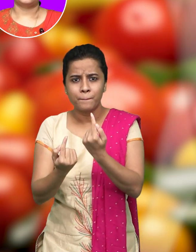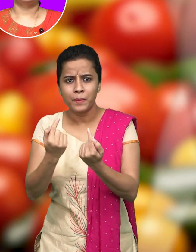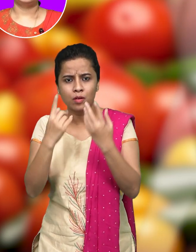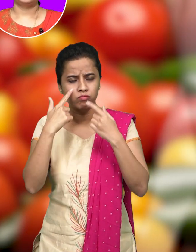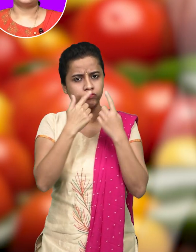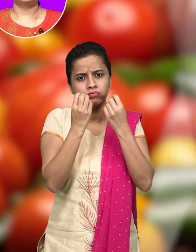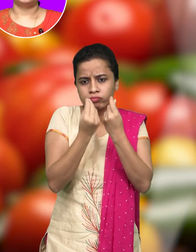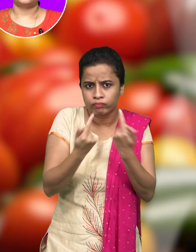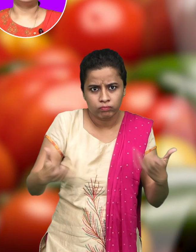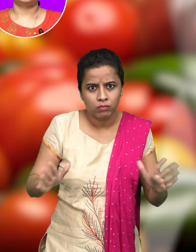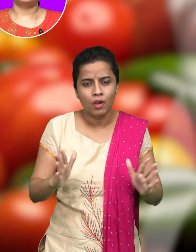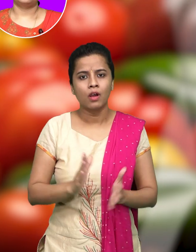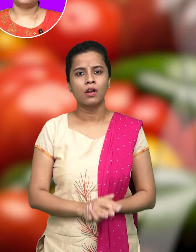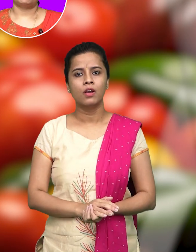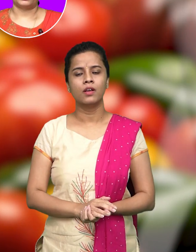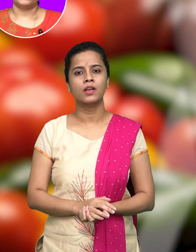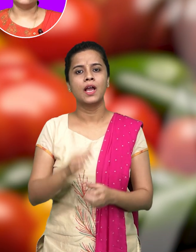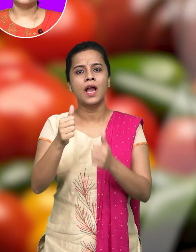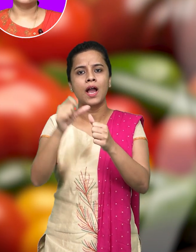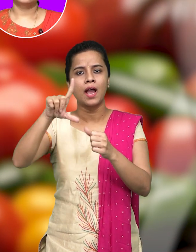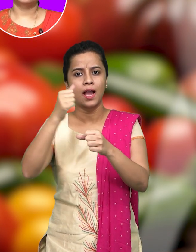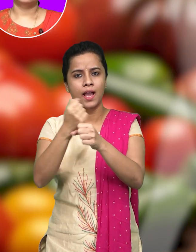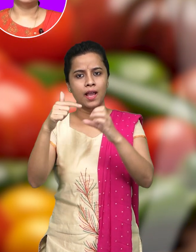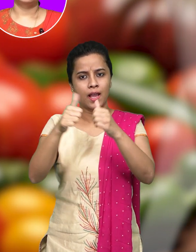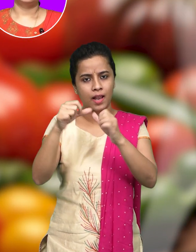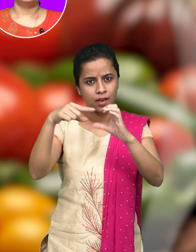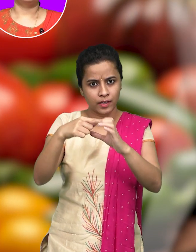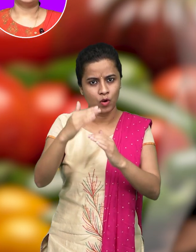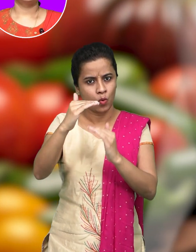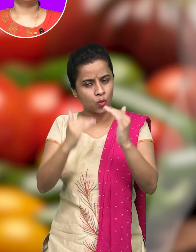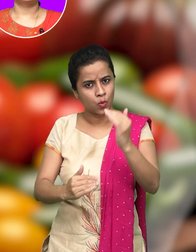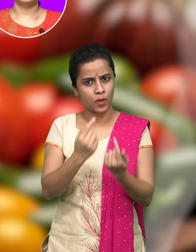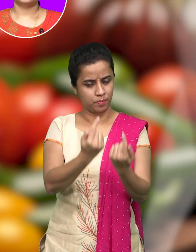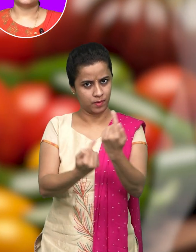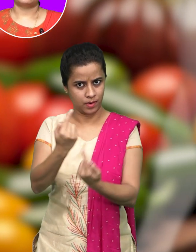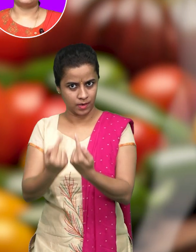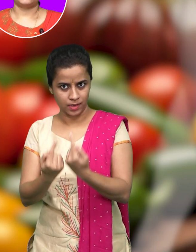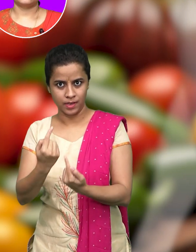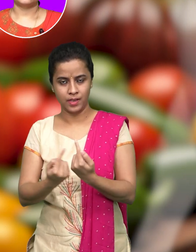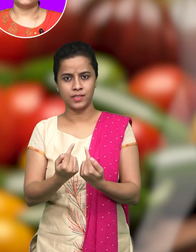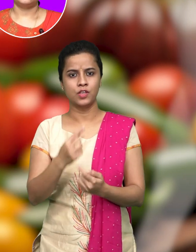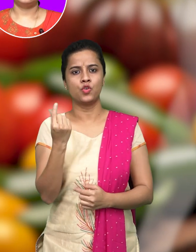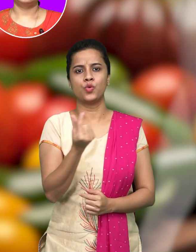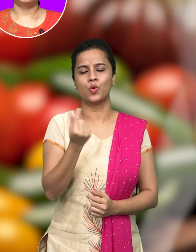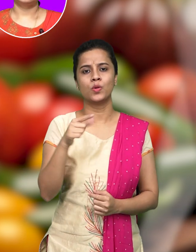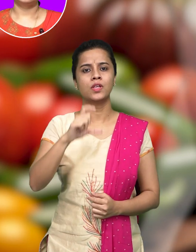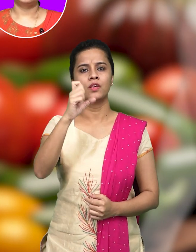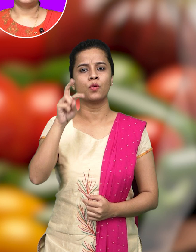These algae and the other lower plants utilized this carbon